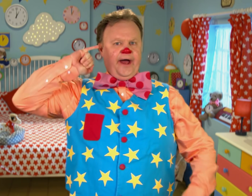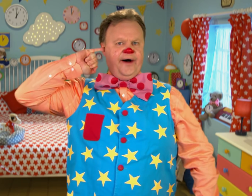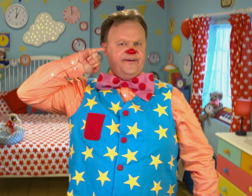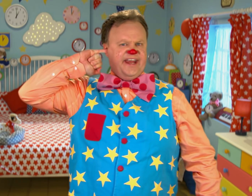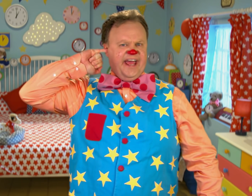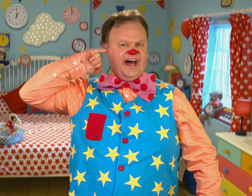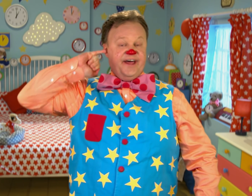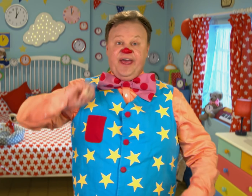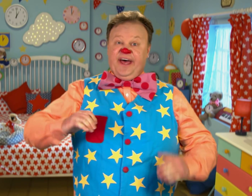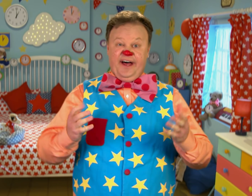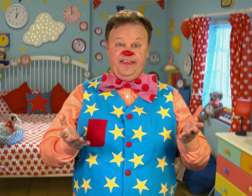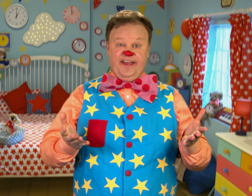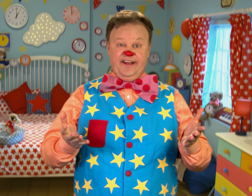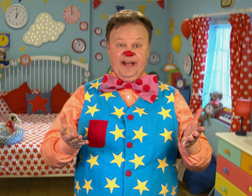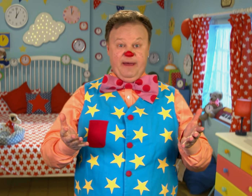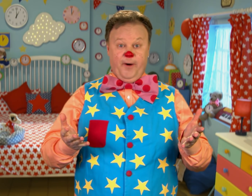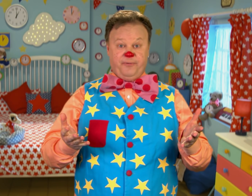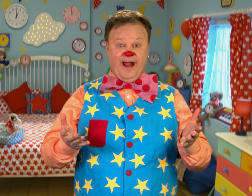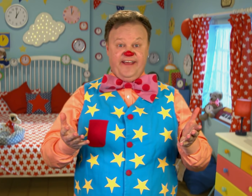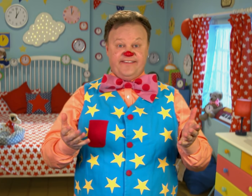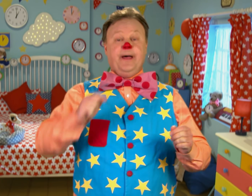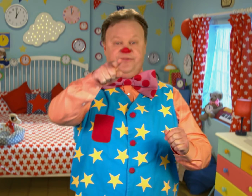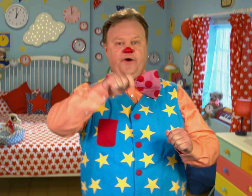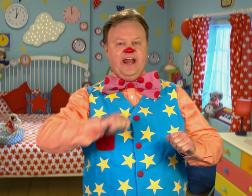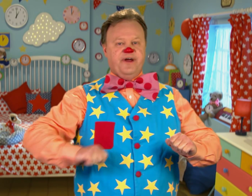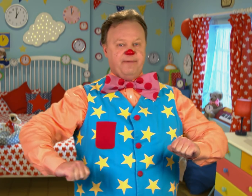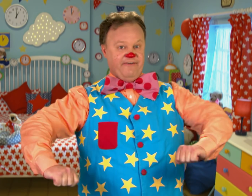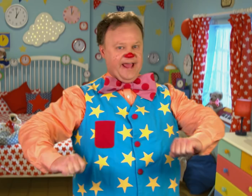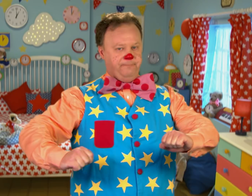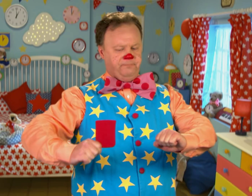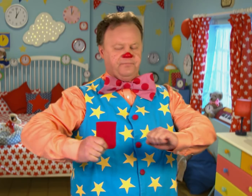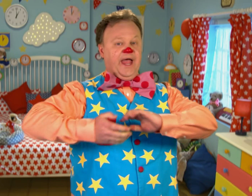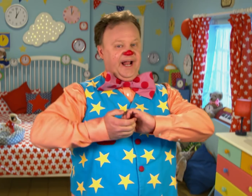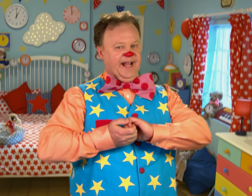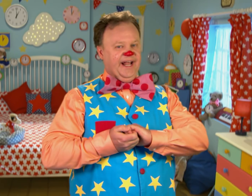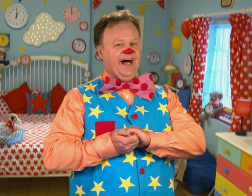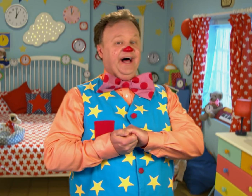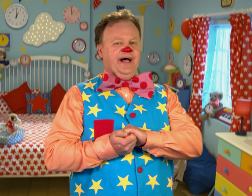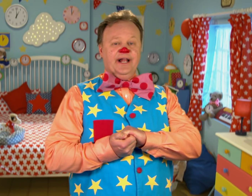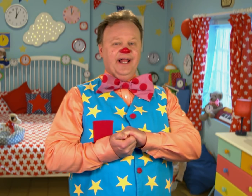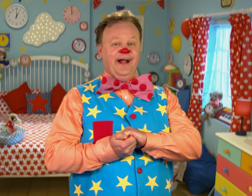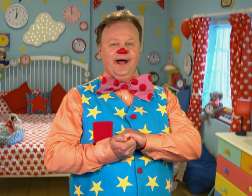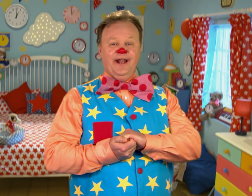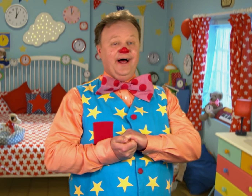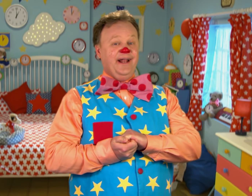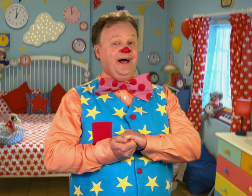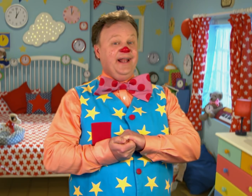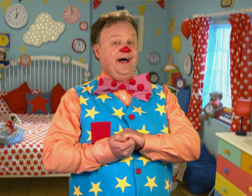yeah. Oh, dear. I think I need a bit more practice. Join in with me. Ready? La, la, la, la, la, la,